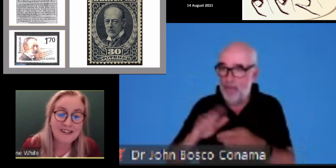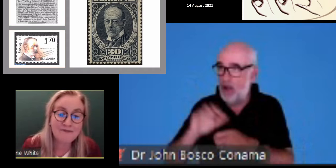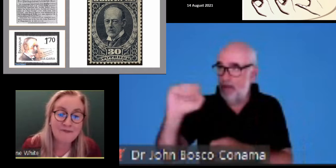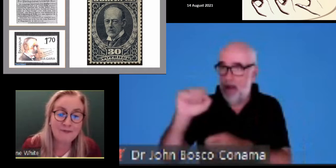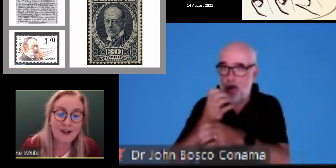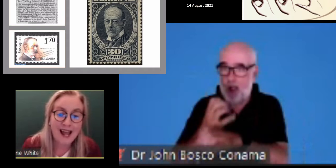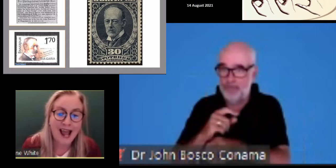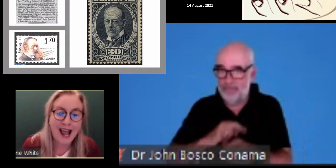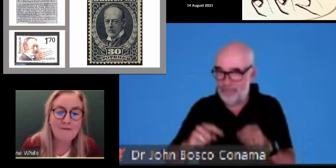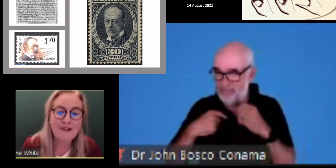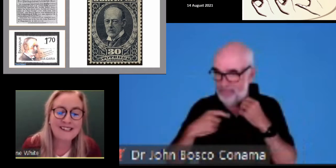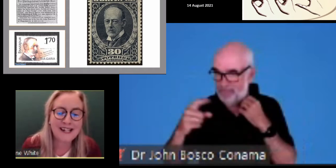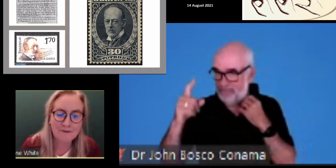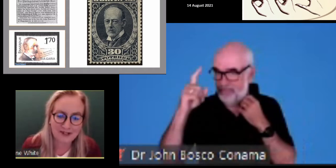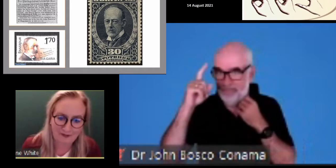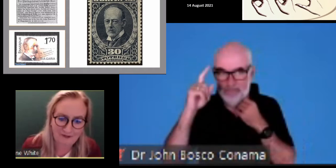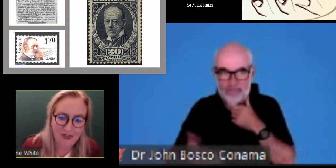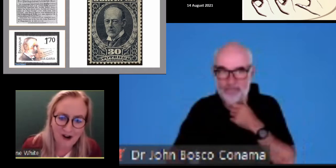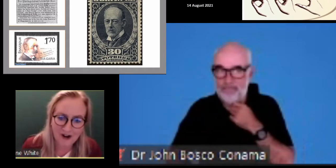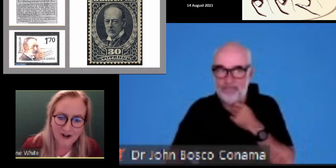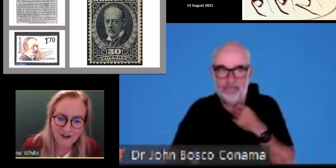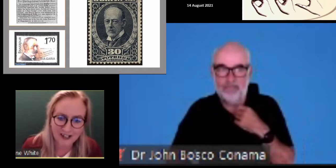deaf people have been stamped for their country.